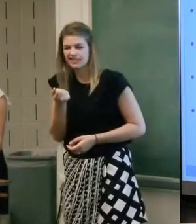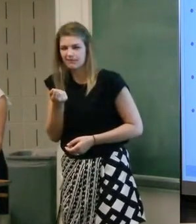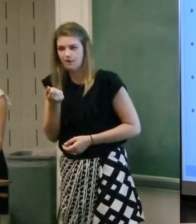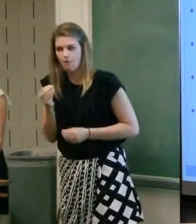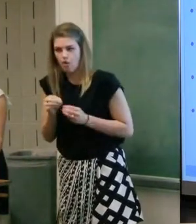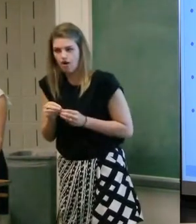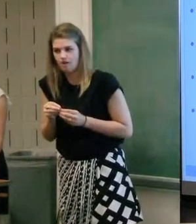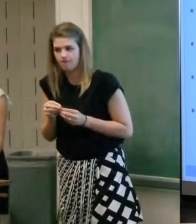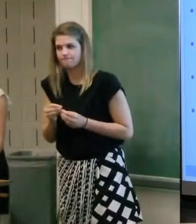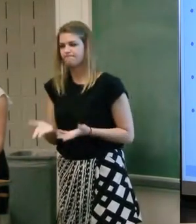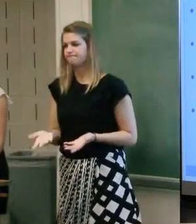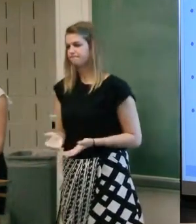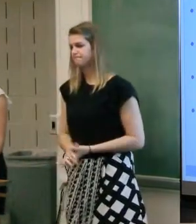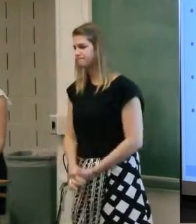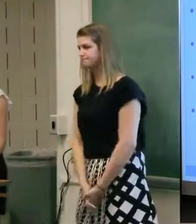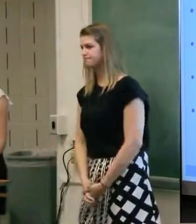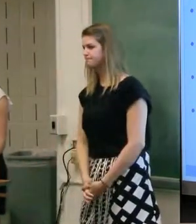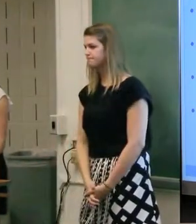more.